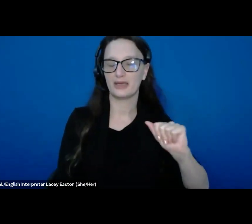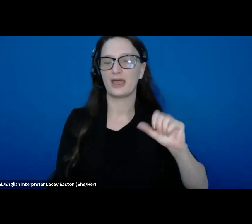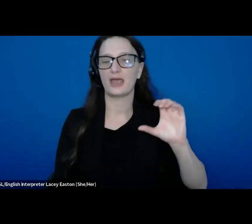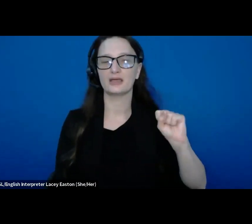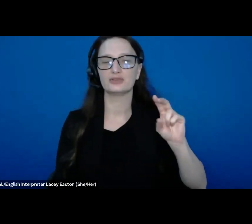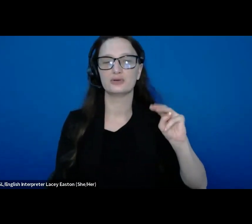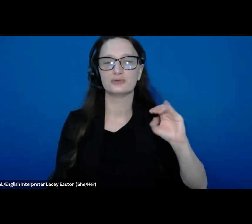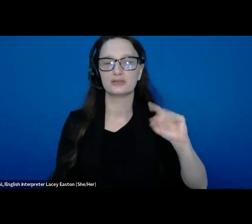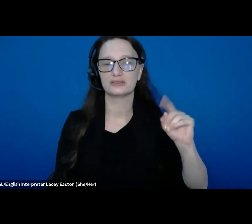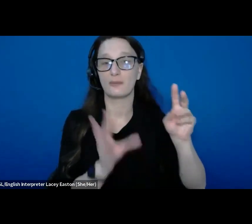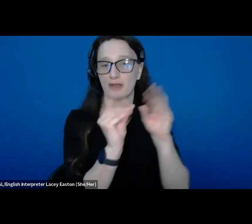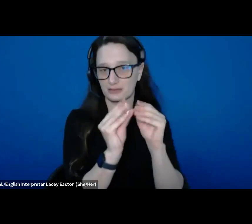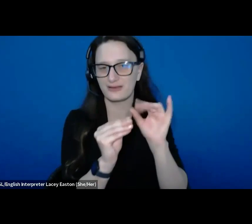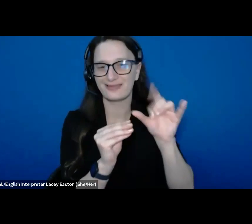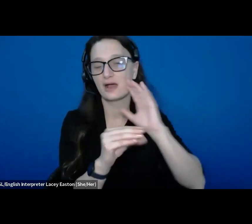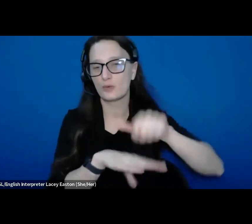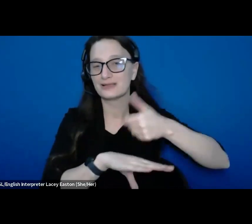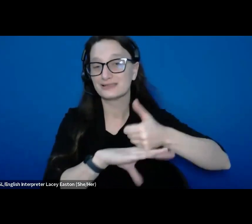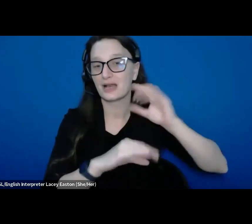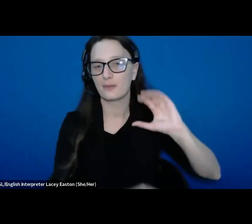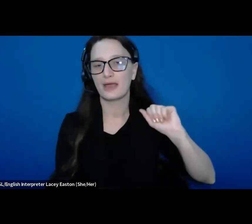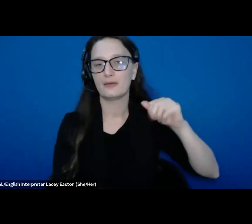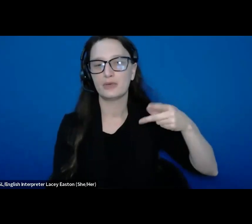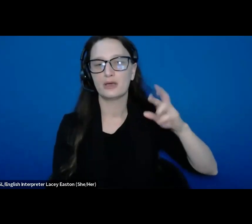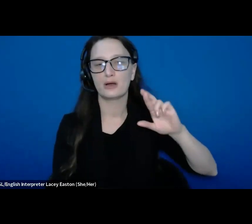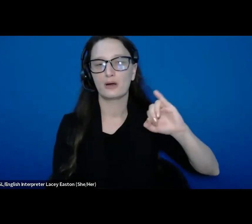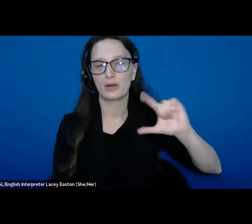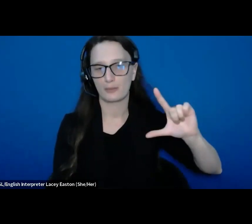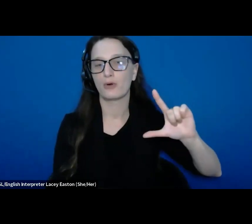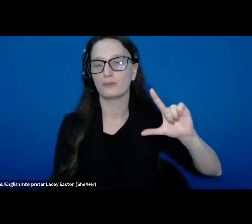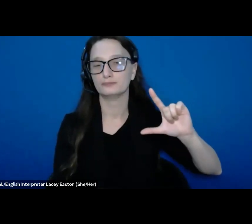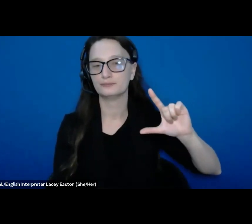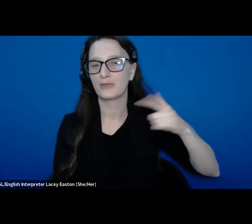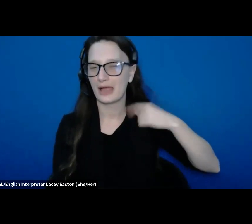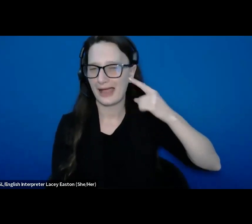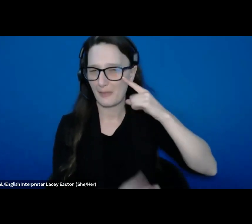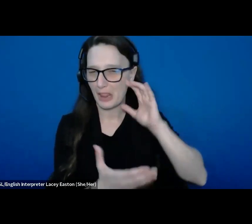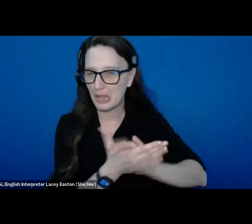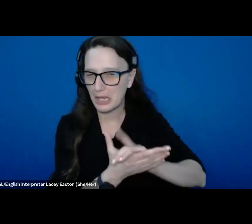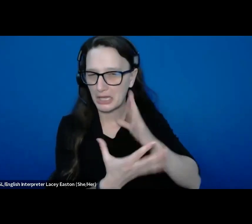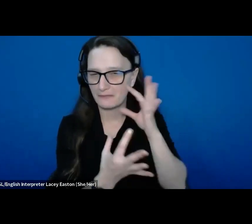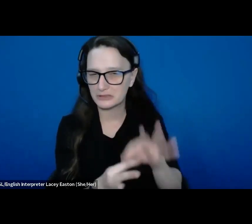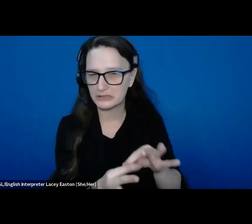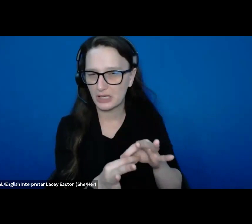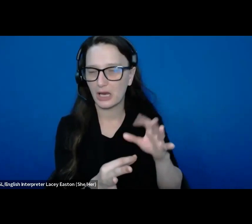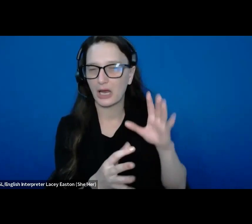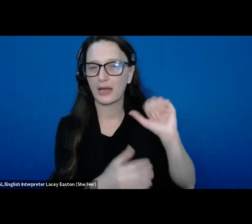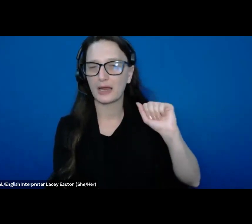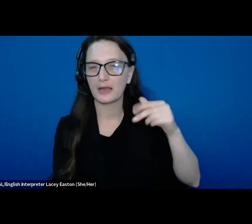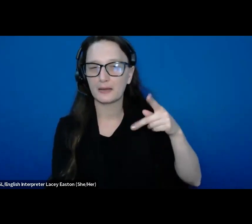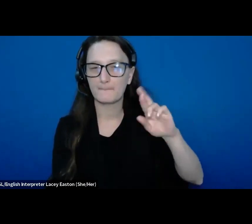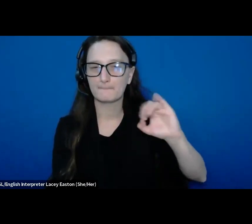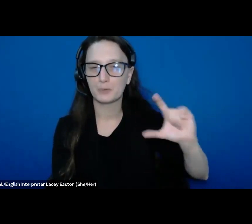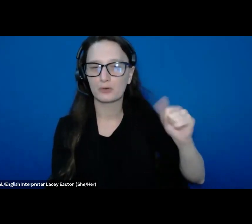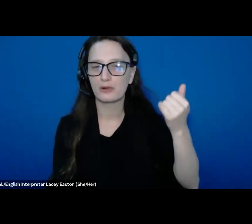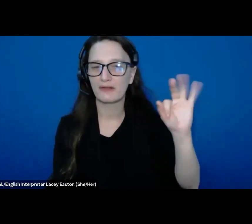being scheduled for April. I believe we settled on April 19th. So that is an idea that we wanted to And